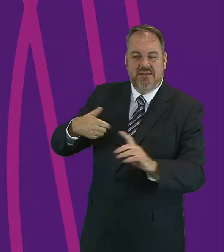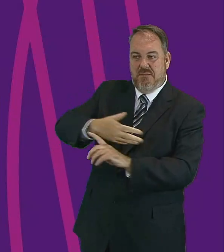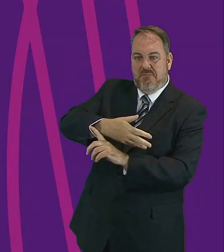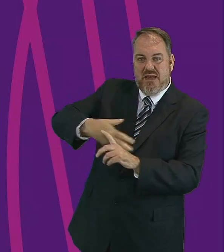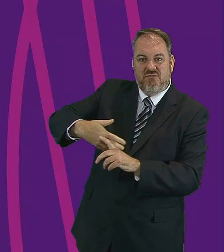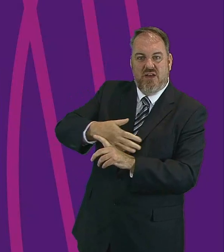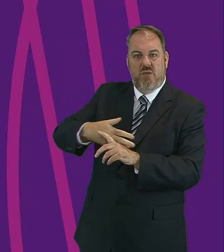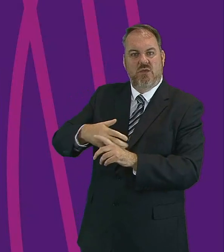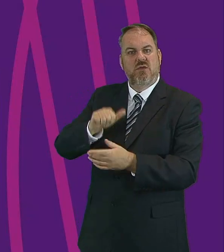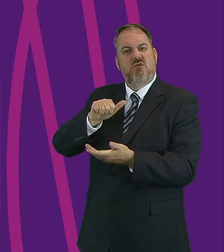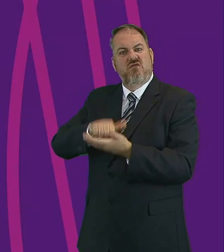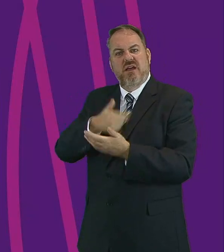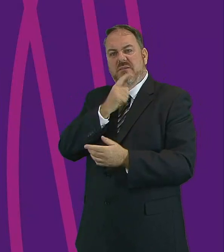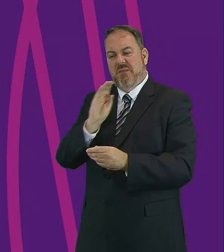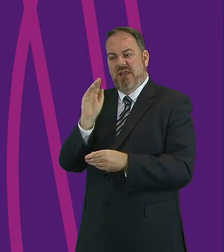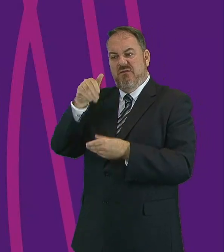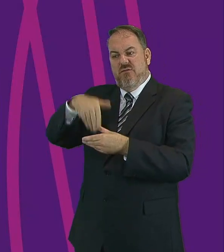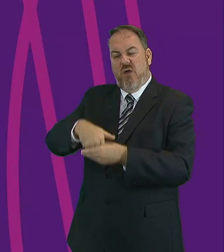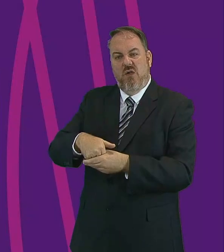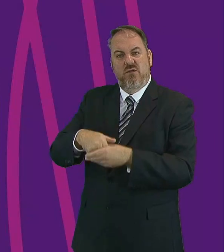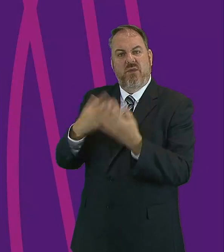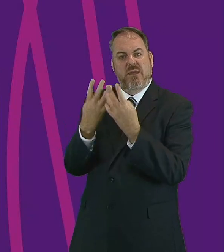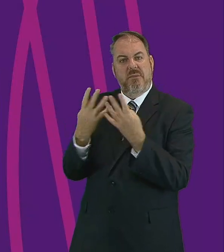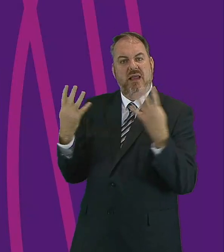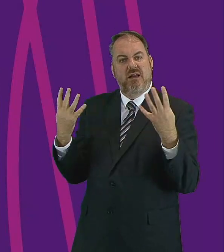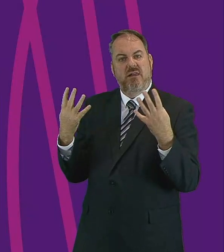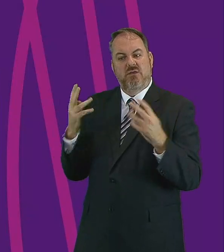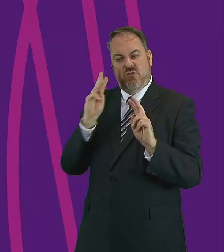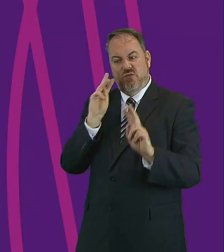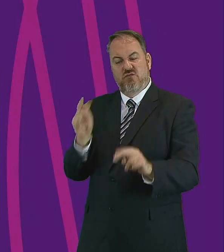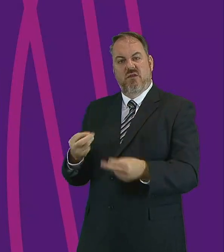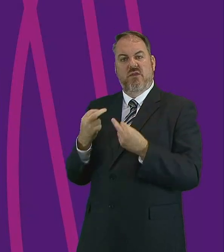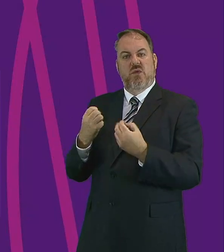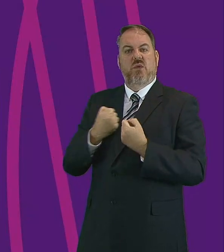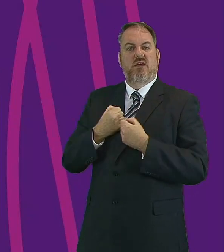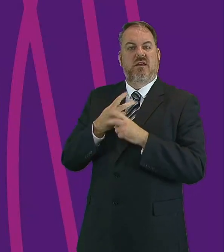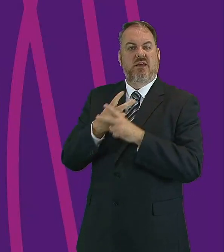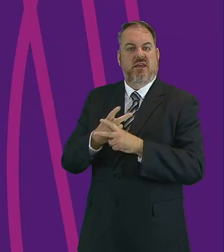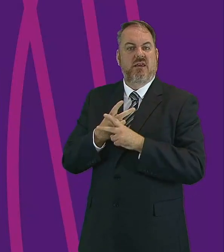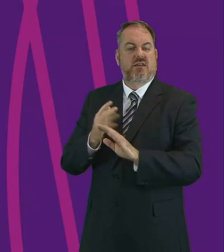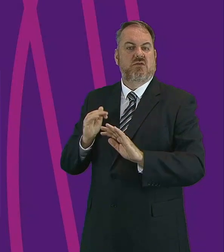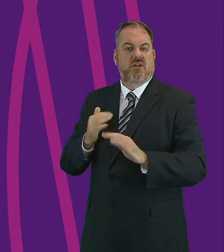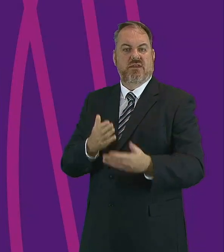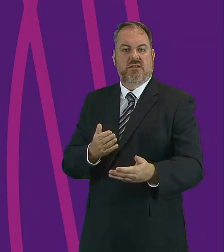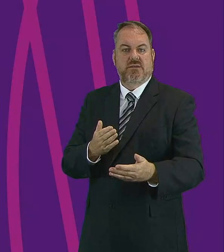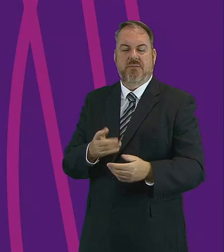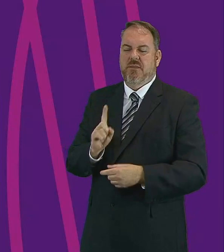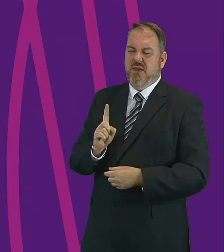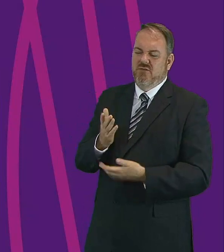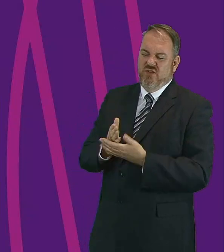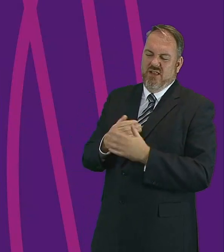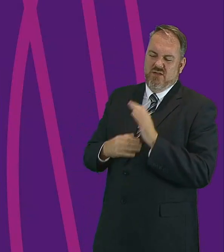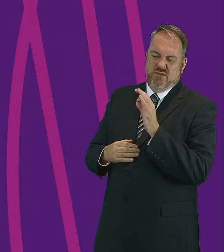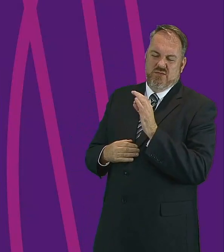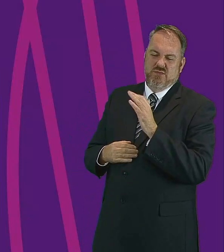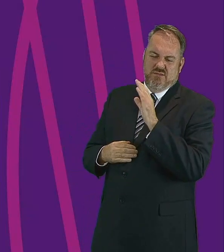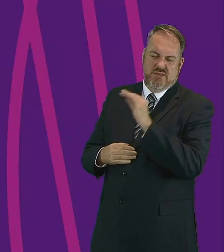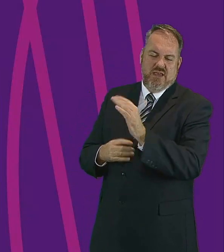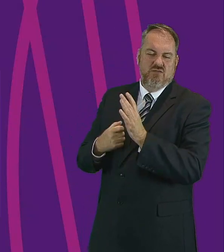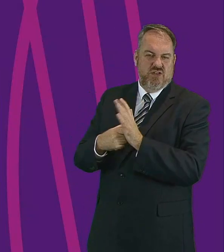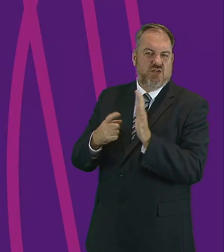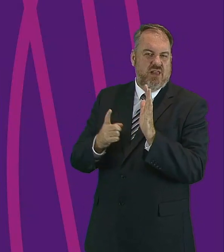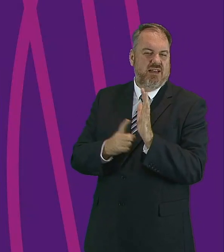the political spectrum, and I hope that is something that is welcomed. On the issues, and Richard Leonard has